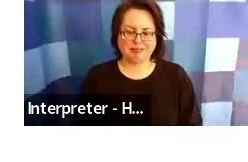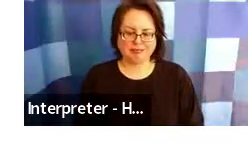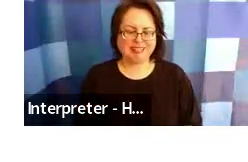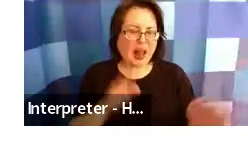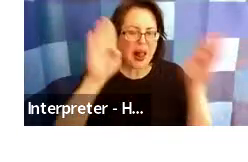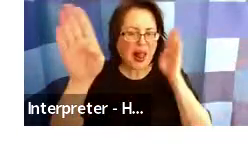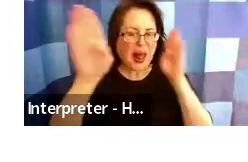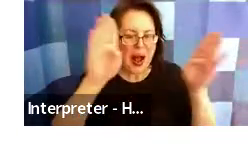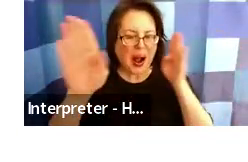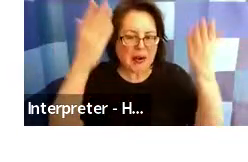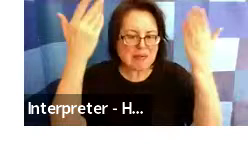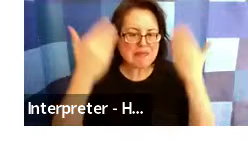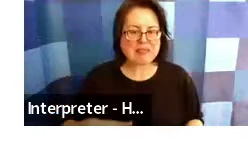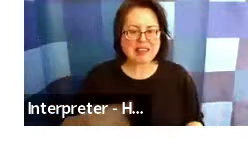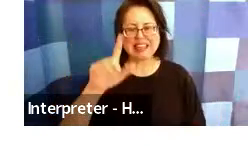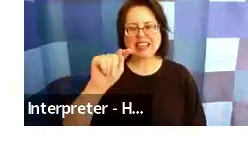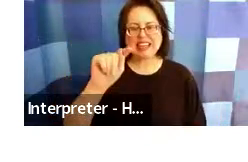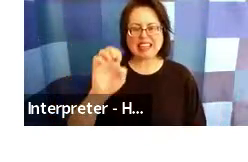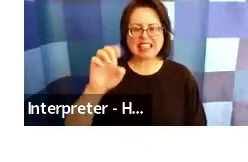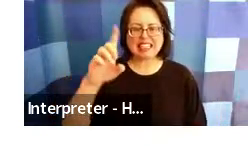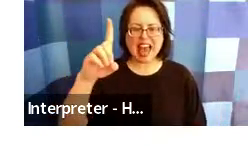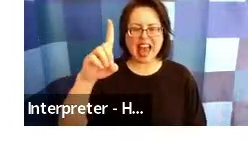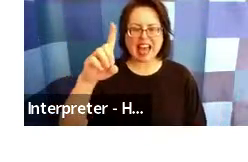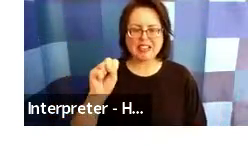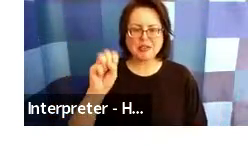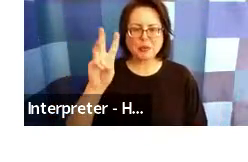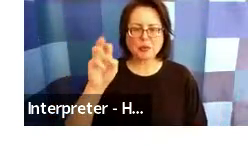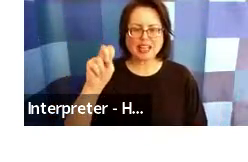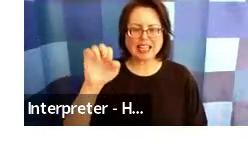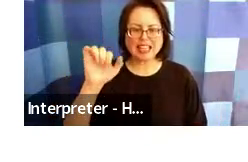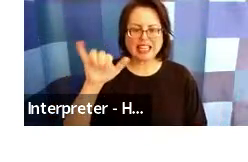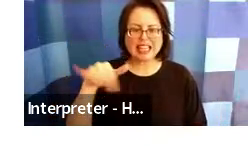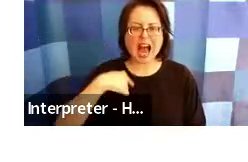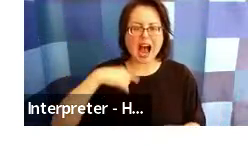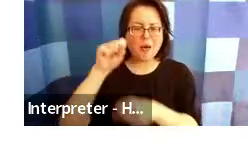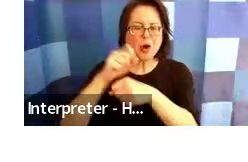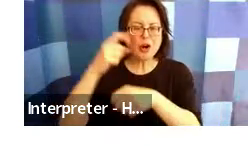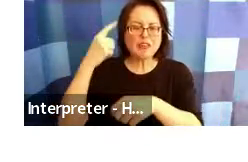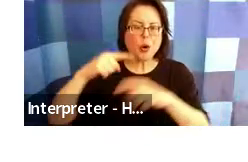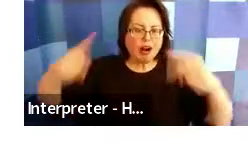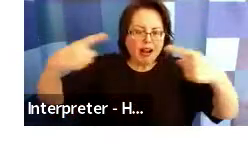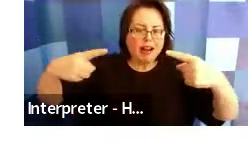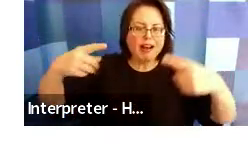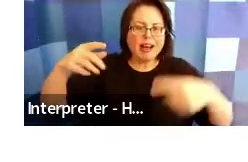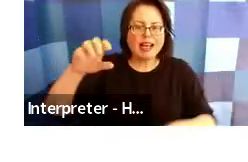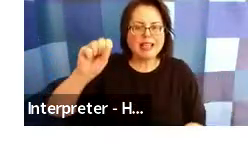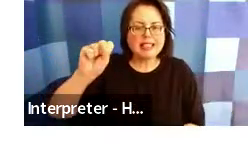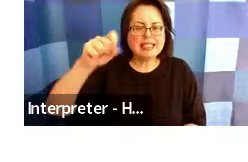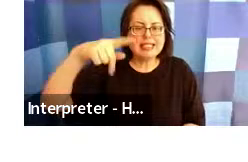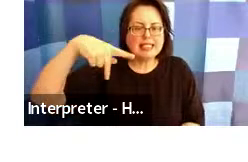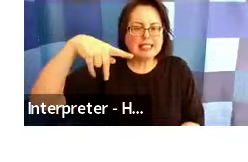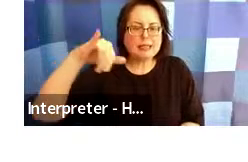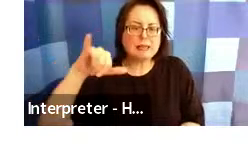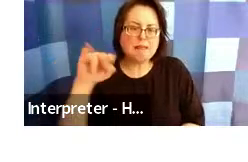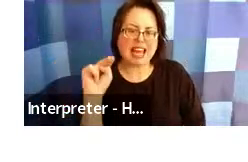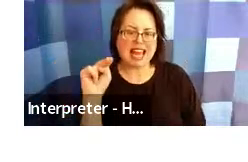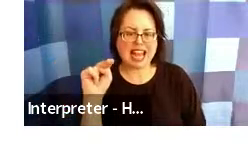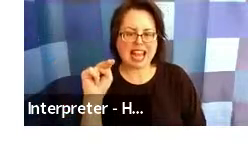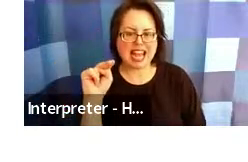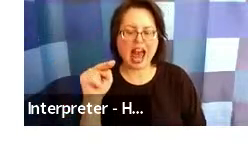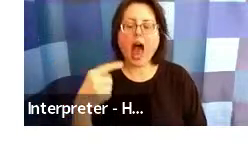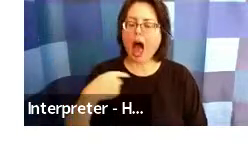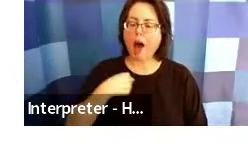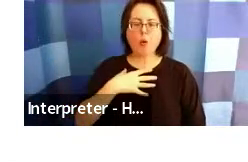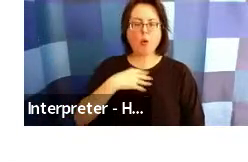Good afternoon. My name is Ted Sweeney, and I work for SPIN as Director of Government Solutions. On the slide, I'm a white